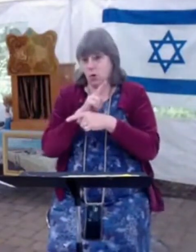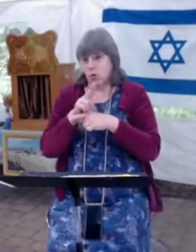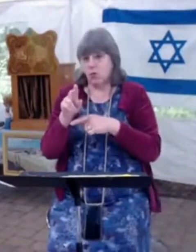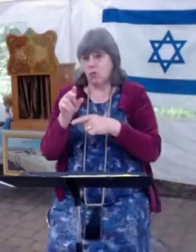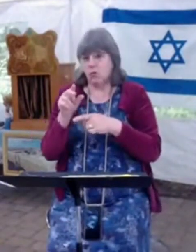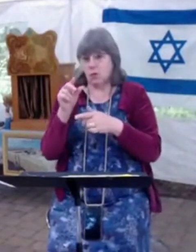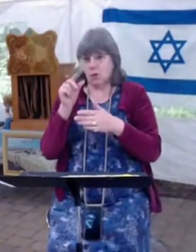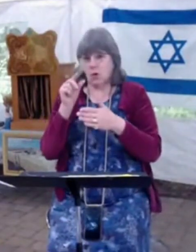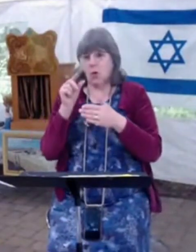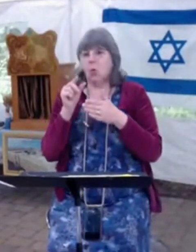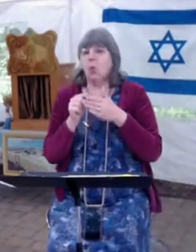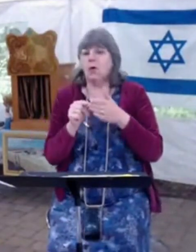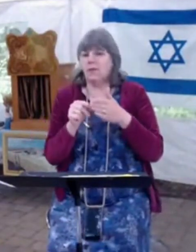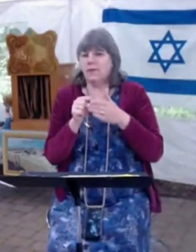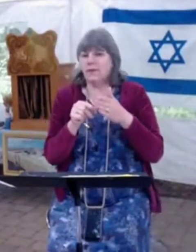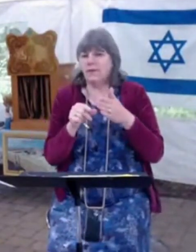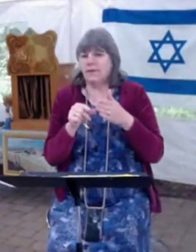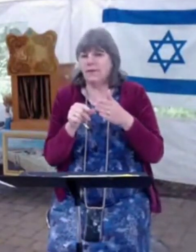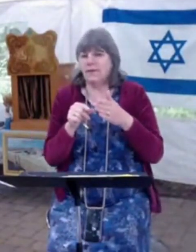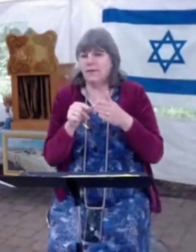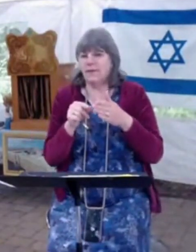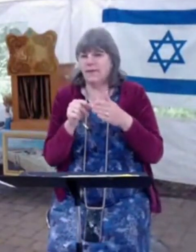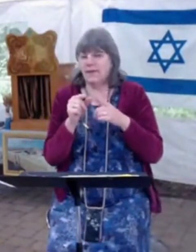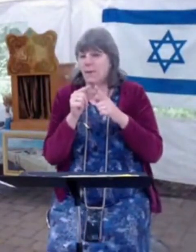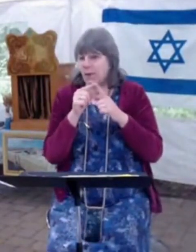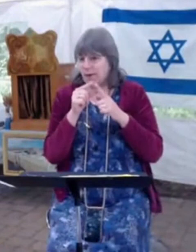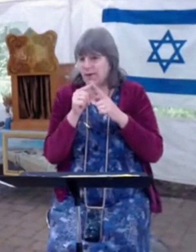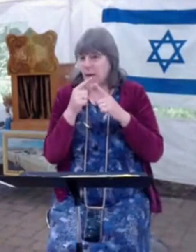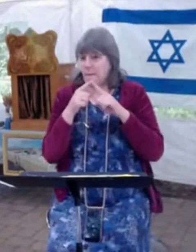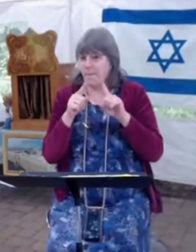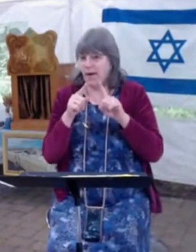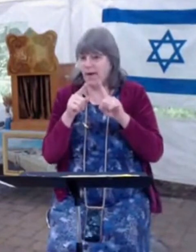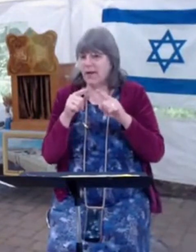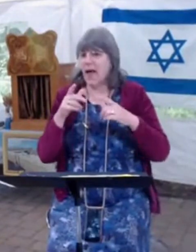can go to your word